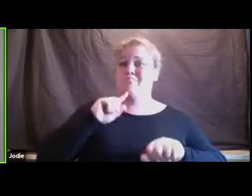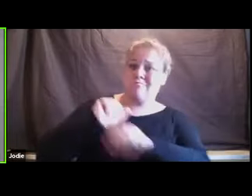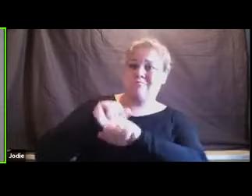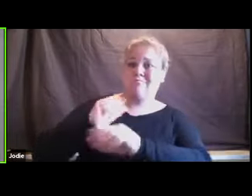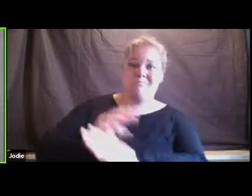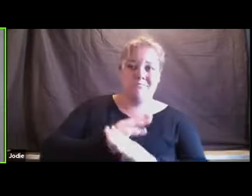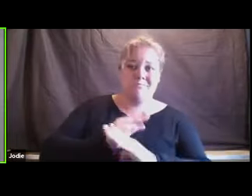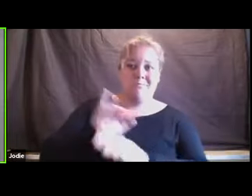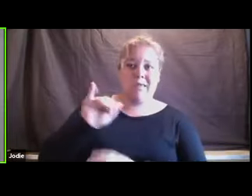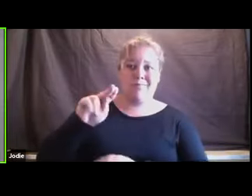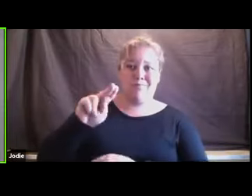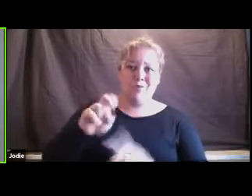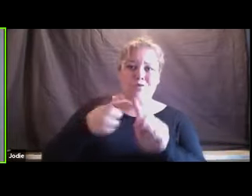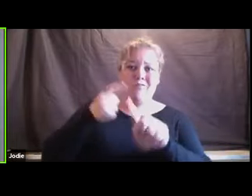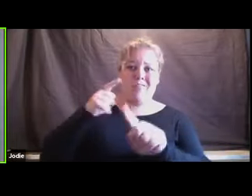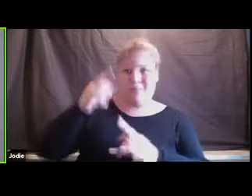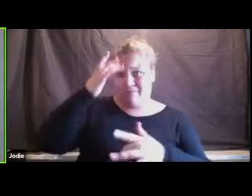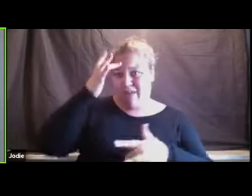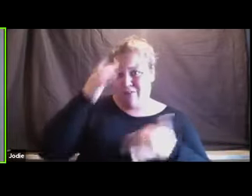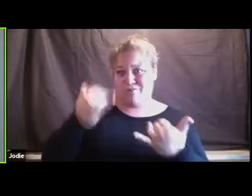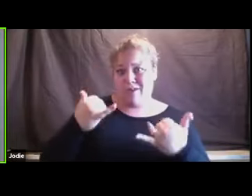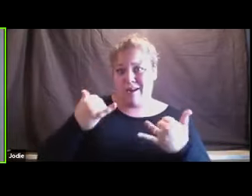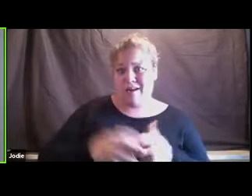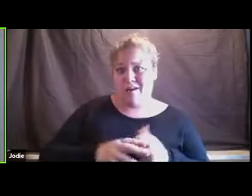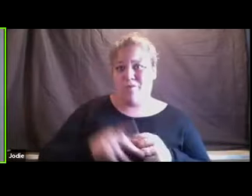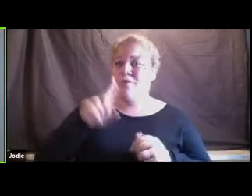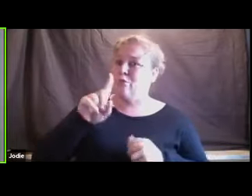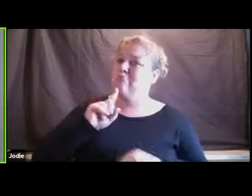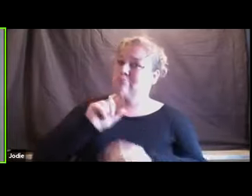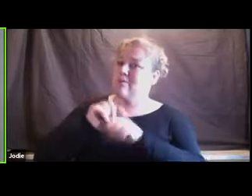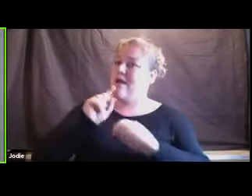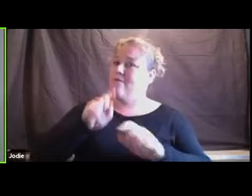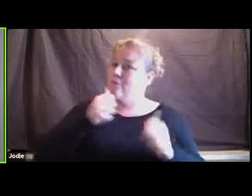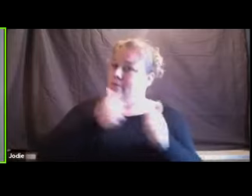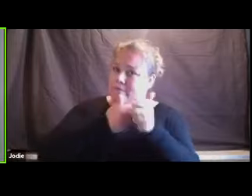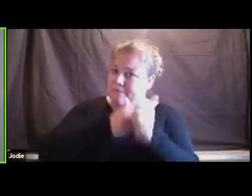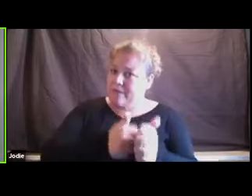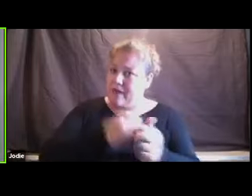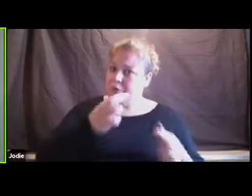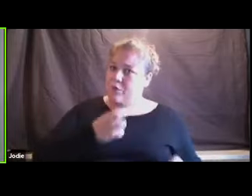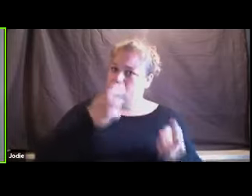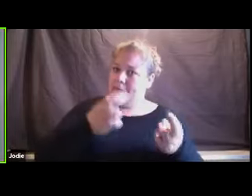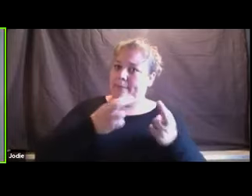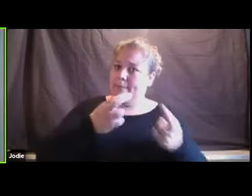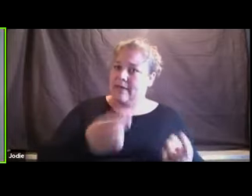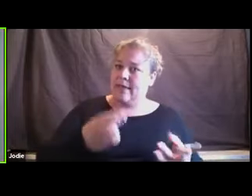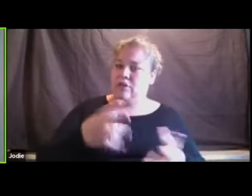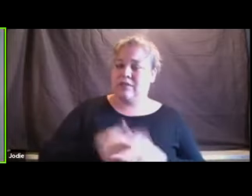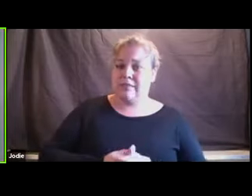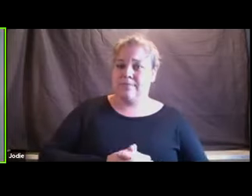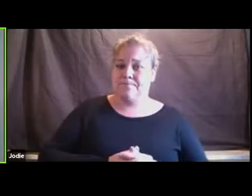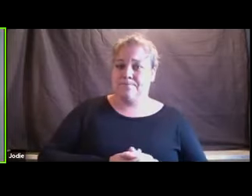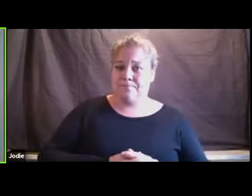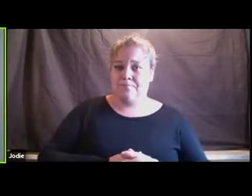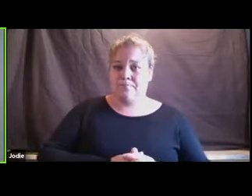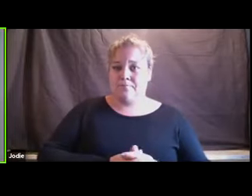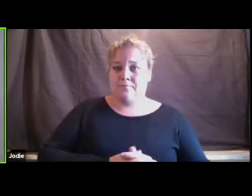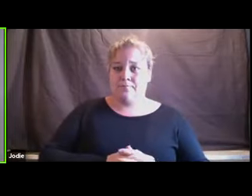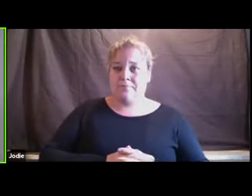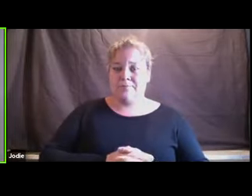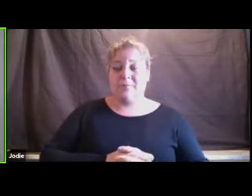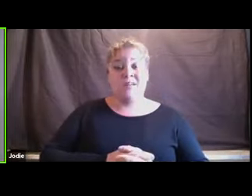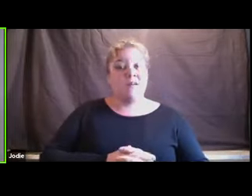that you really have to take the recommendations and do as much as you can with them. That doesn't make the